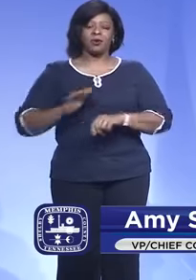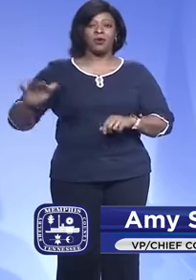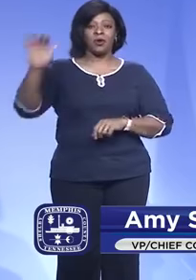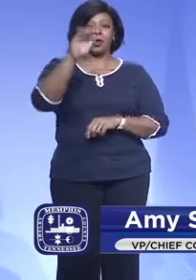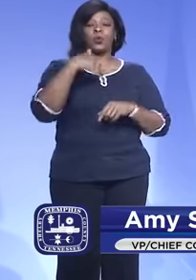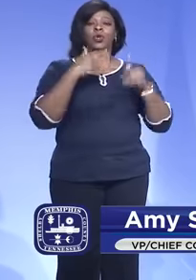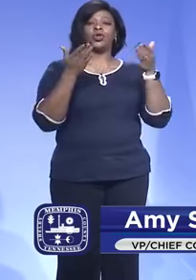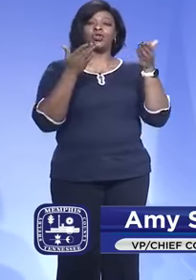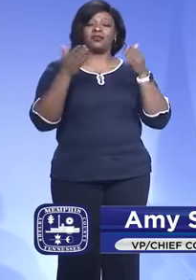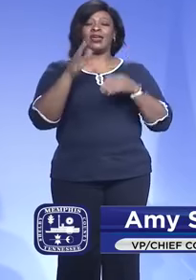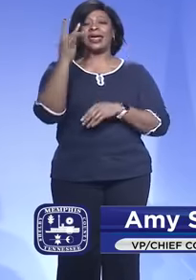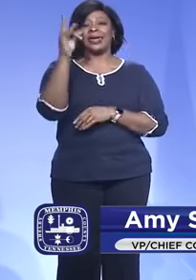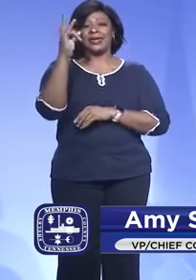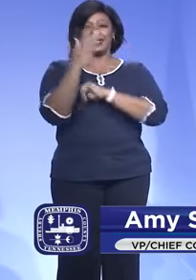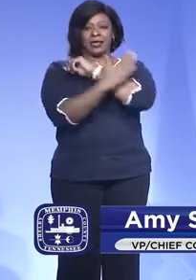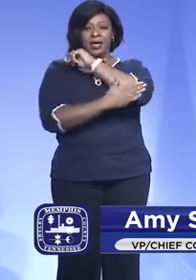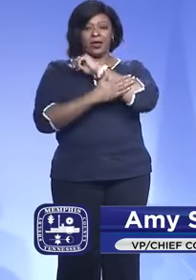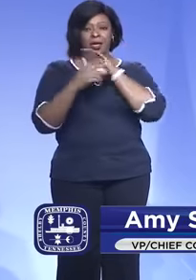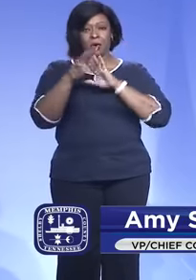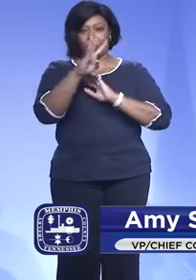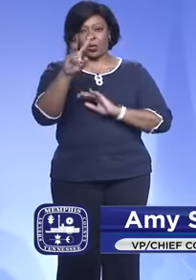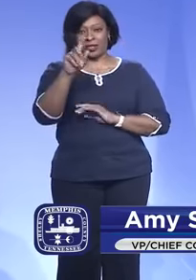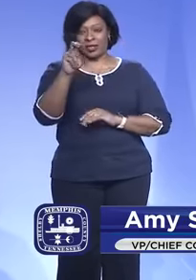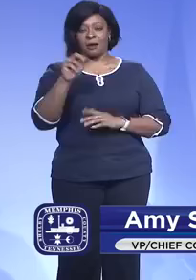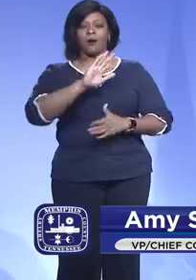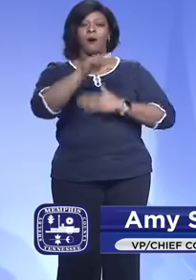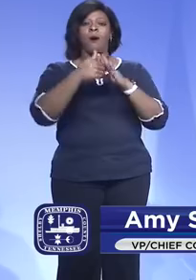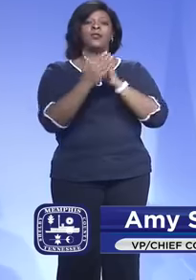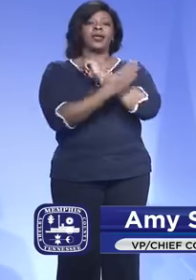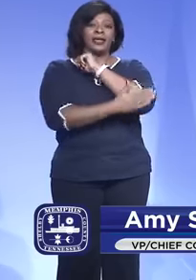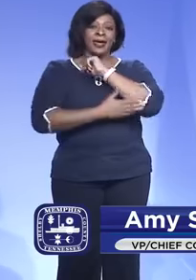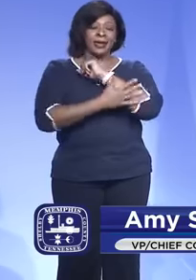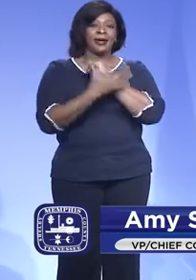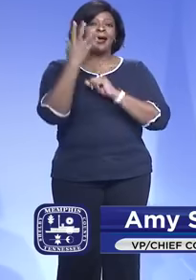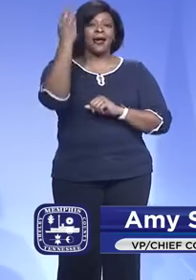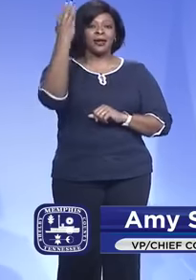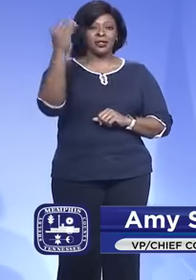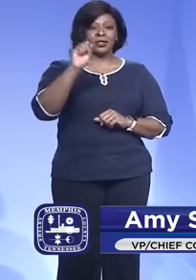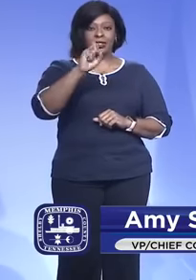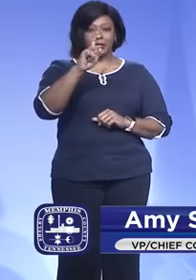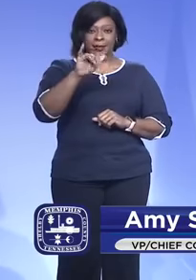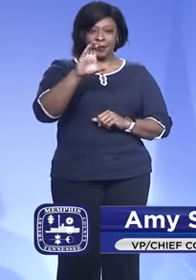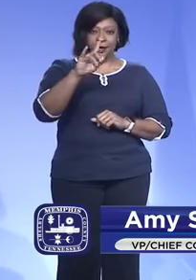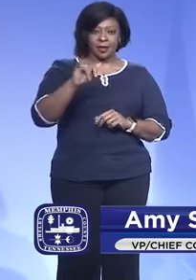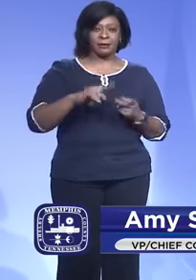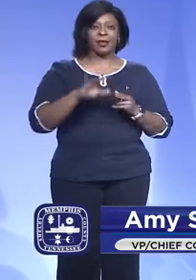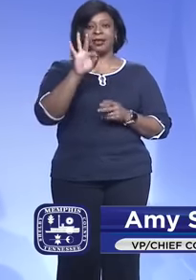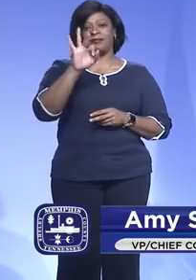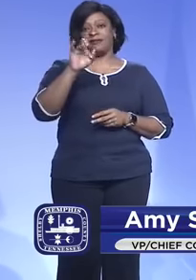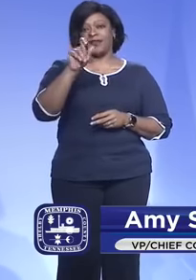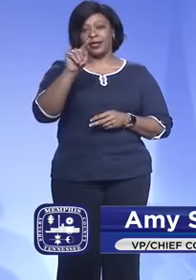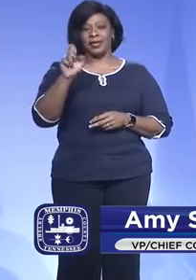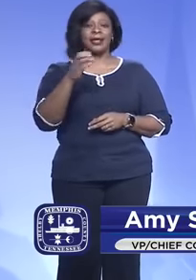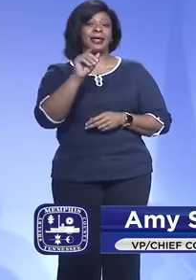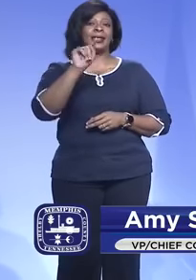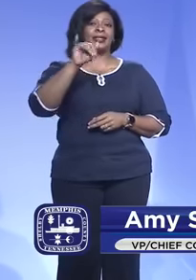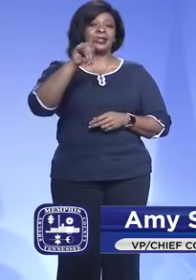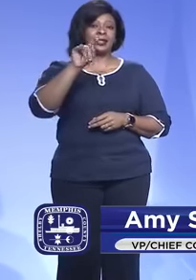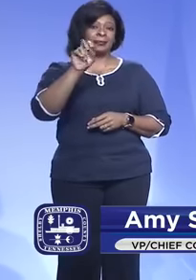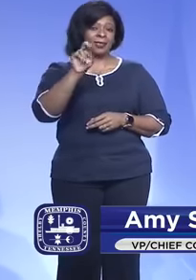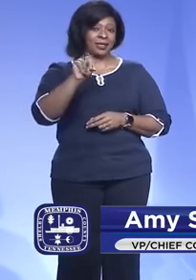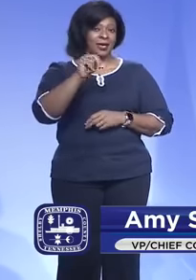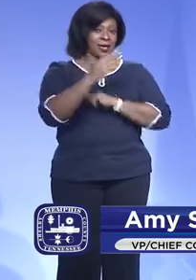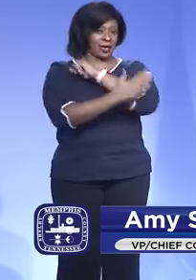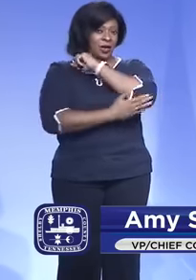18 counties in West Tennessee. We serve all the counties outside of Shelby County, Fayette, and Tipton County.